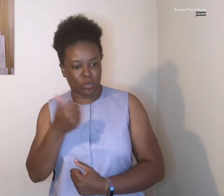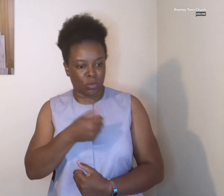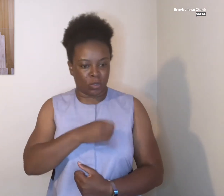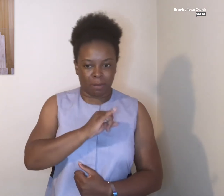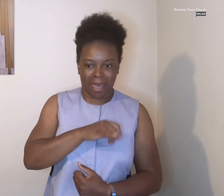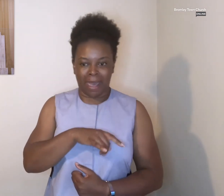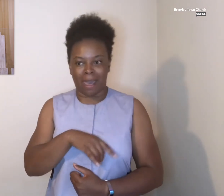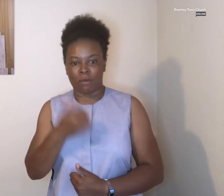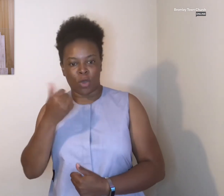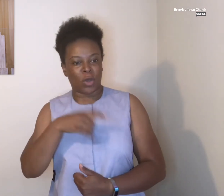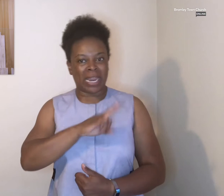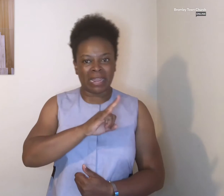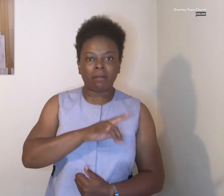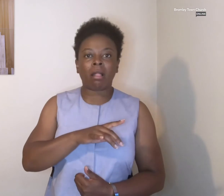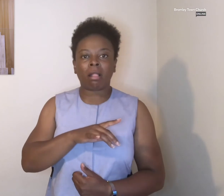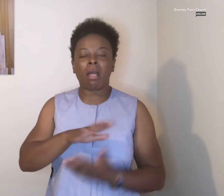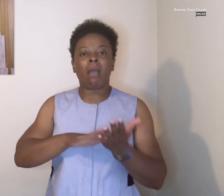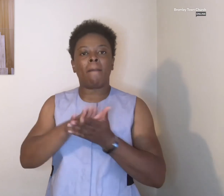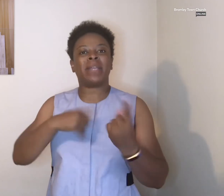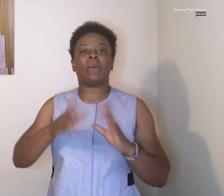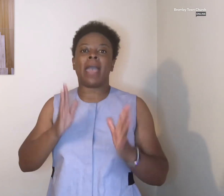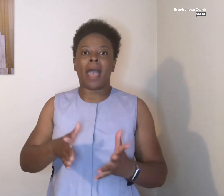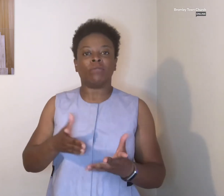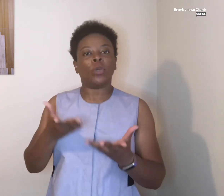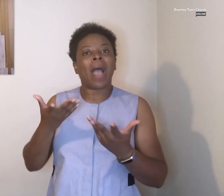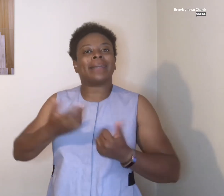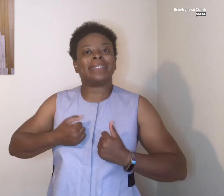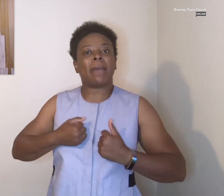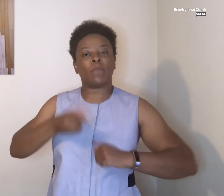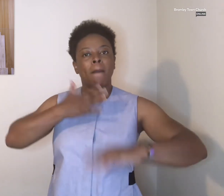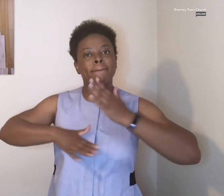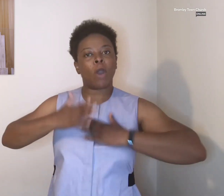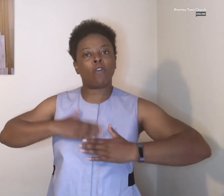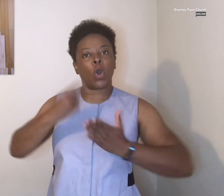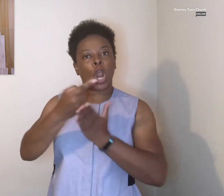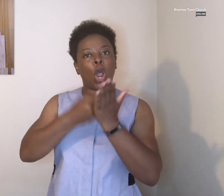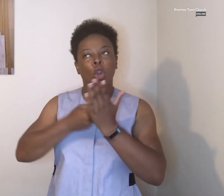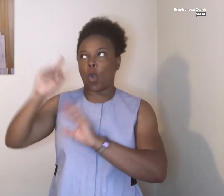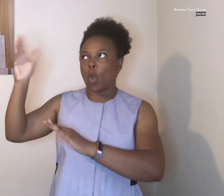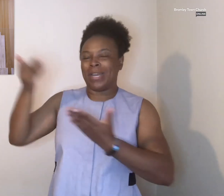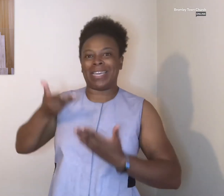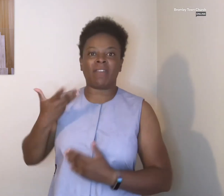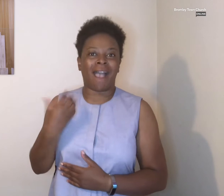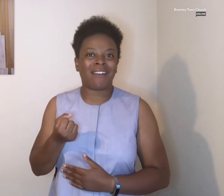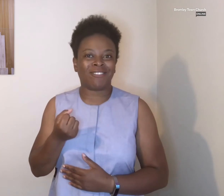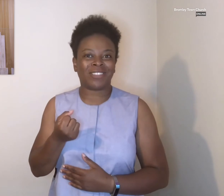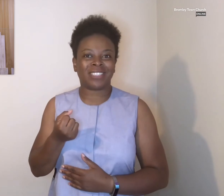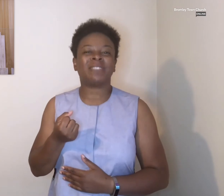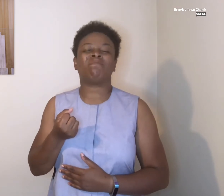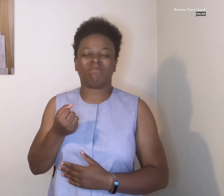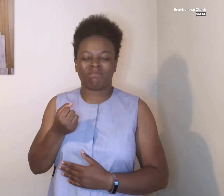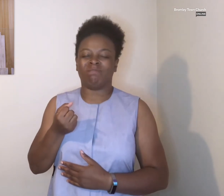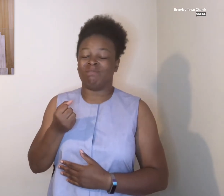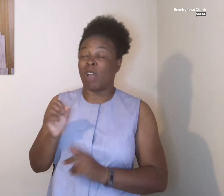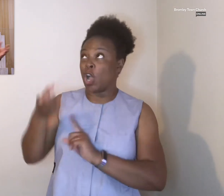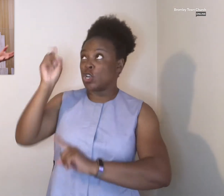setting in place the fact that there is a moral law giver. One of the hallmarks of God upon all of